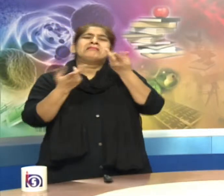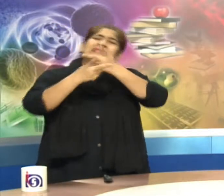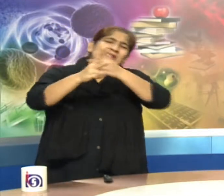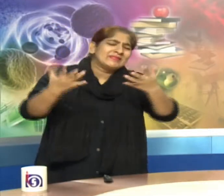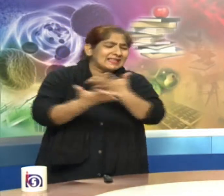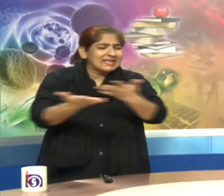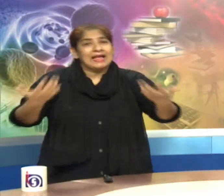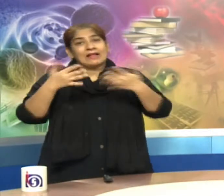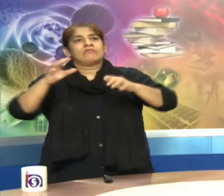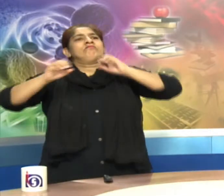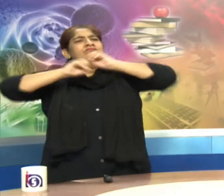We do